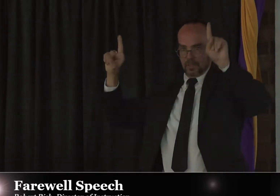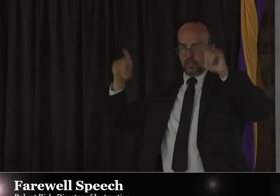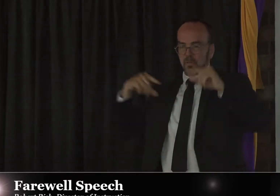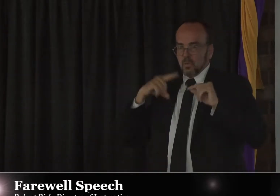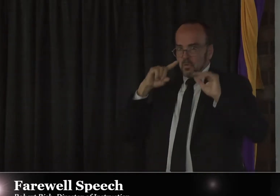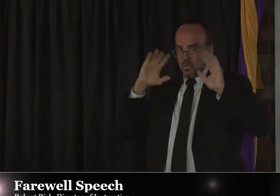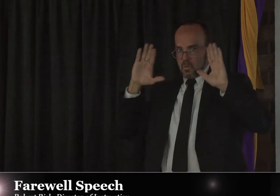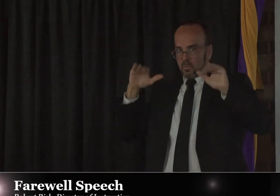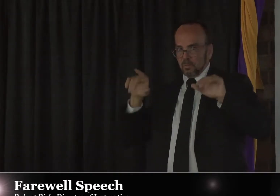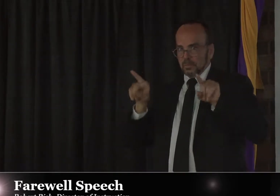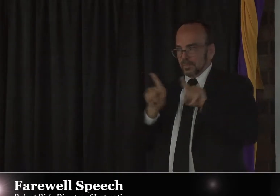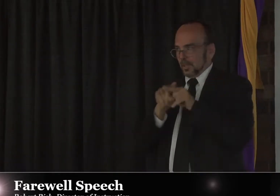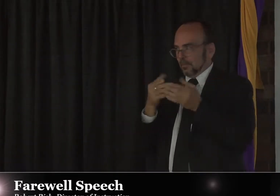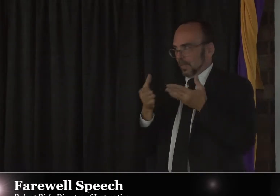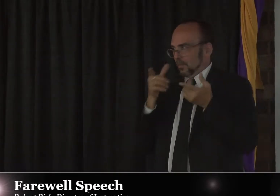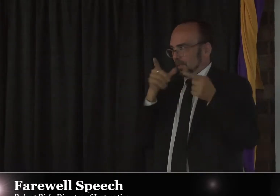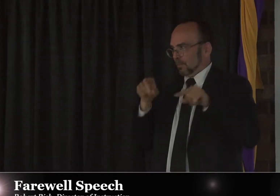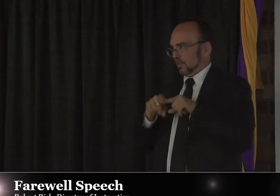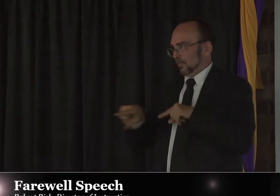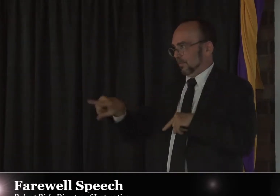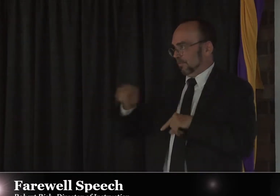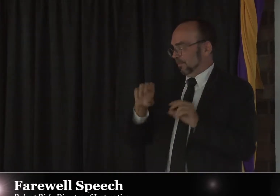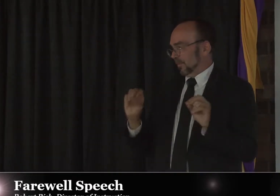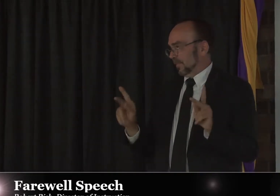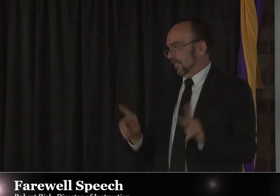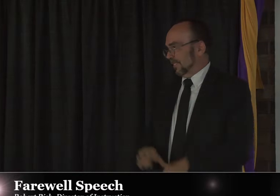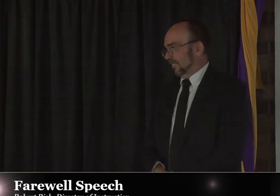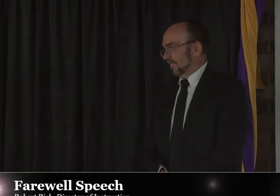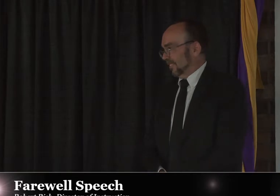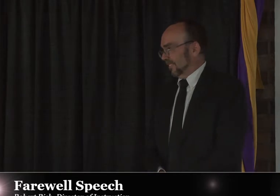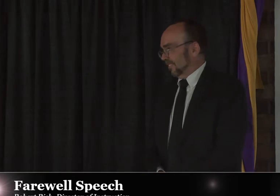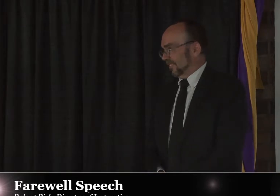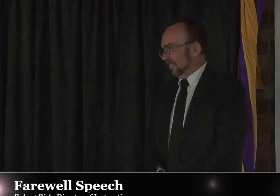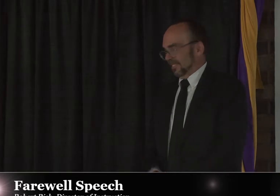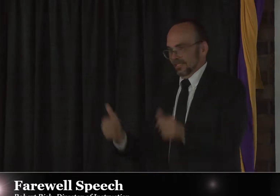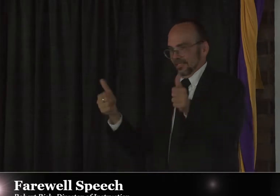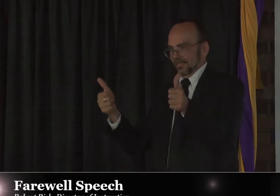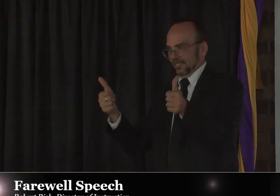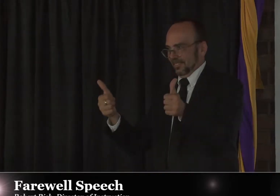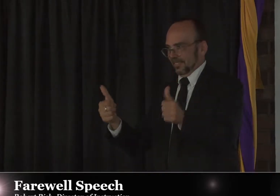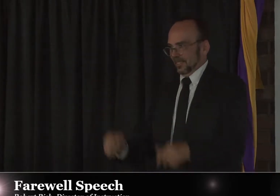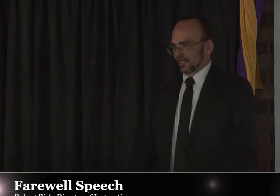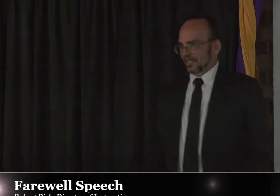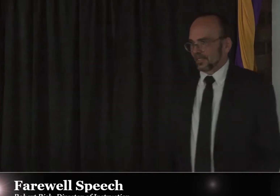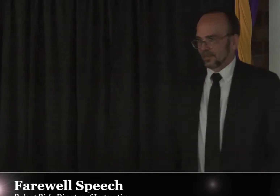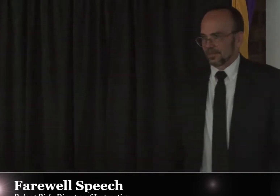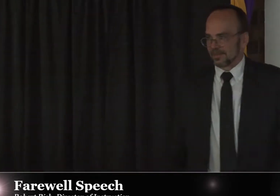become more successful? And I hope the same will happen to you, okay? Awesome.